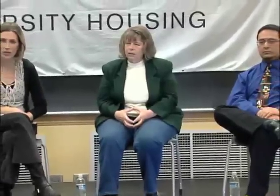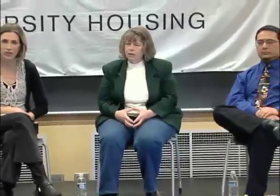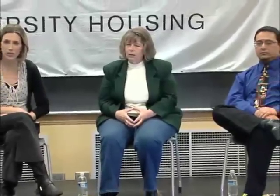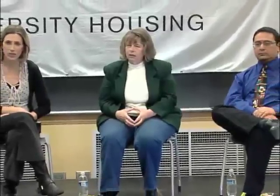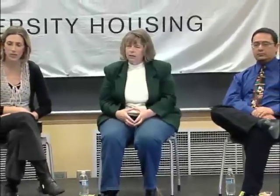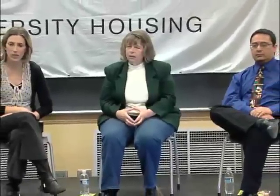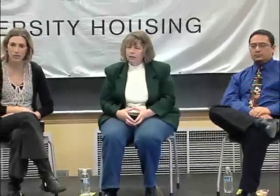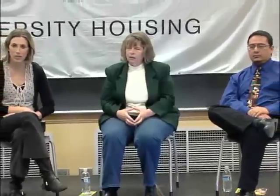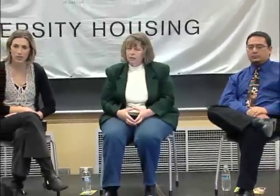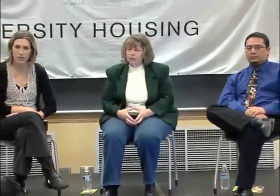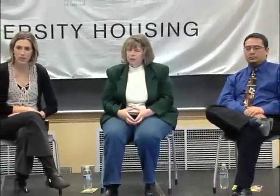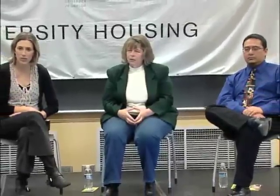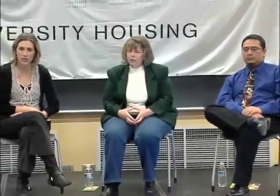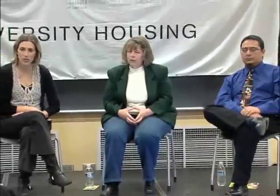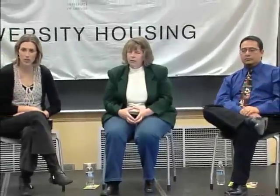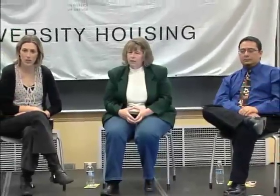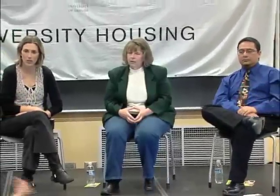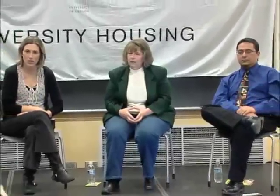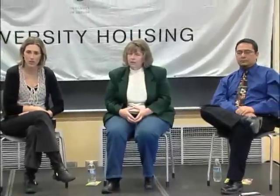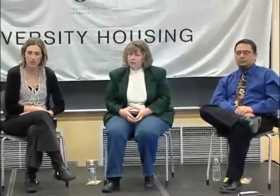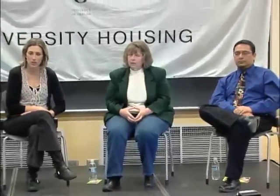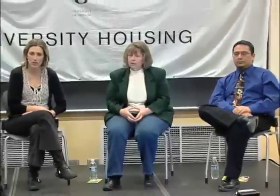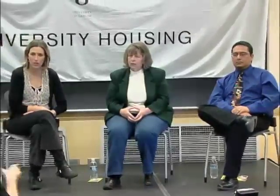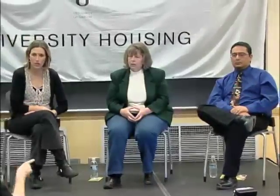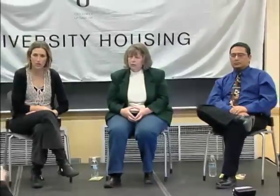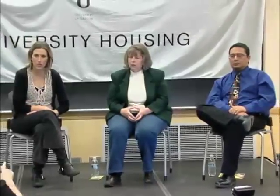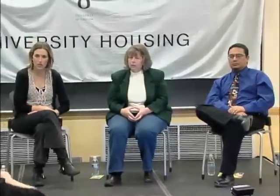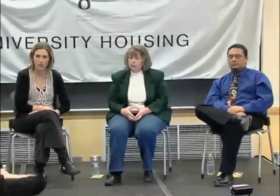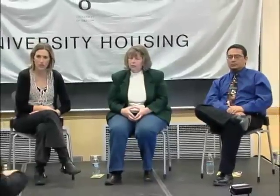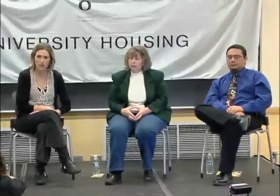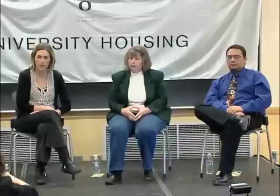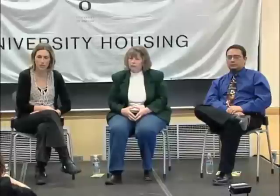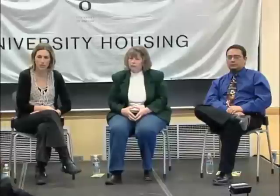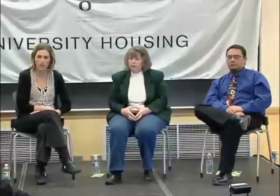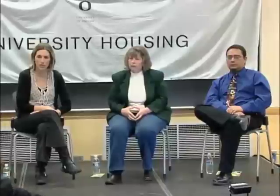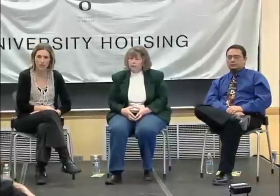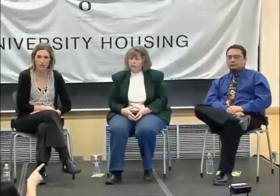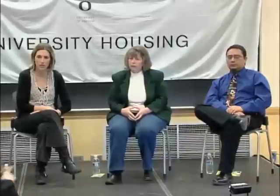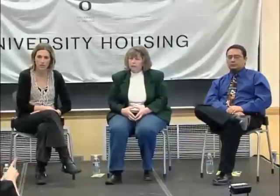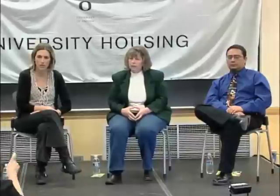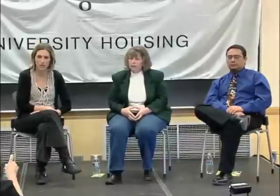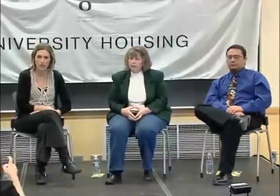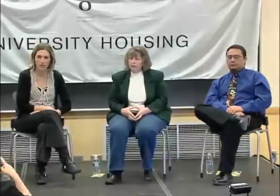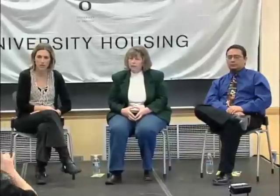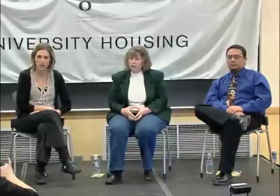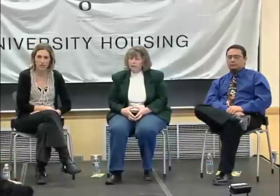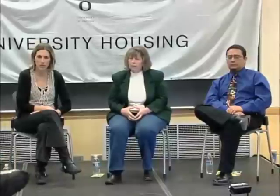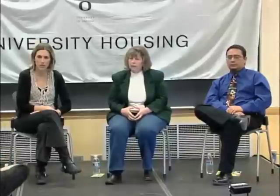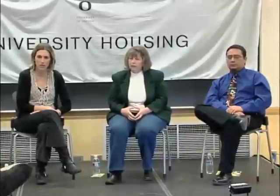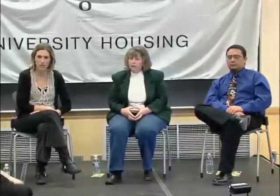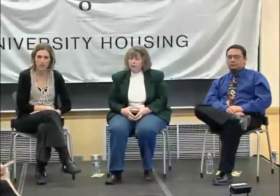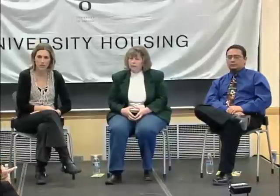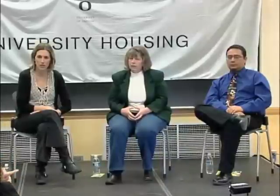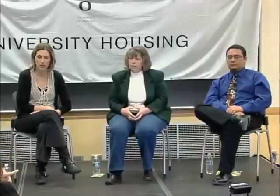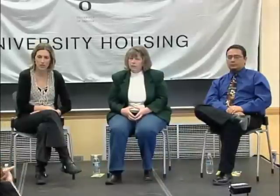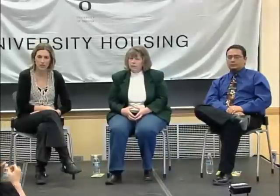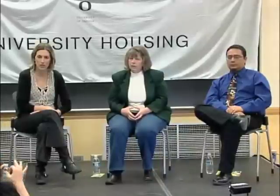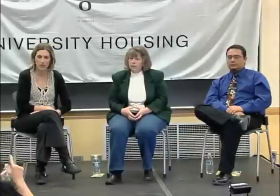it, it doesn't have the same effect. And I think that that translation of tones and